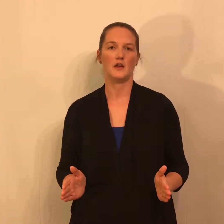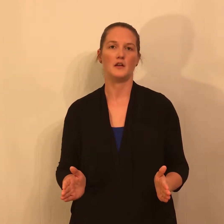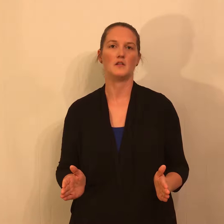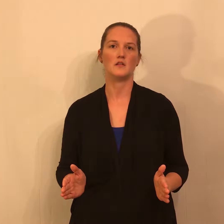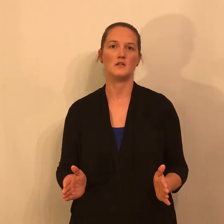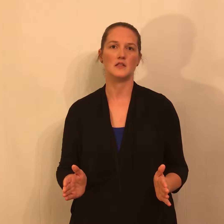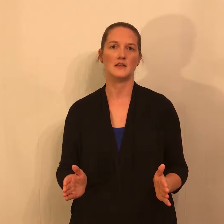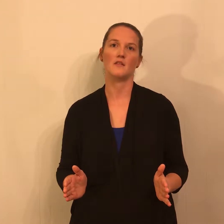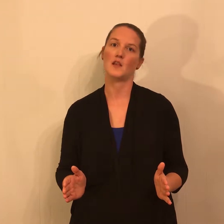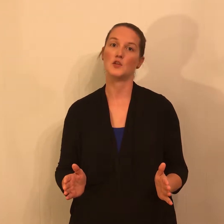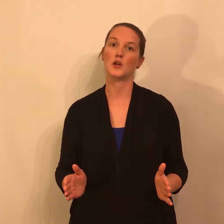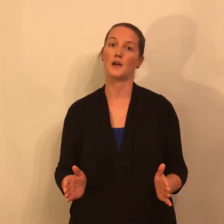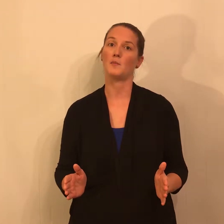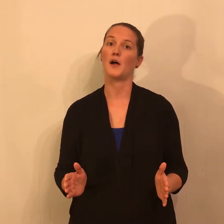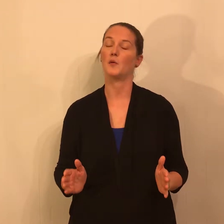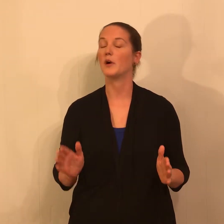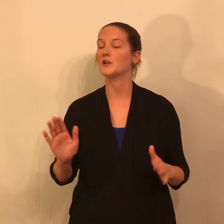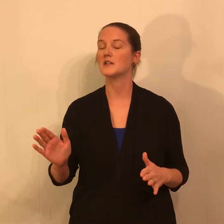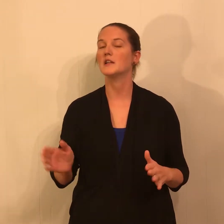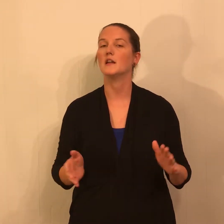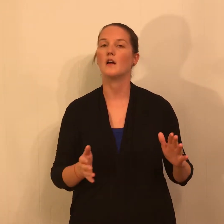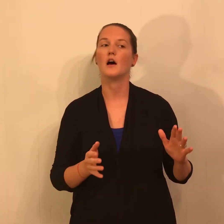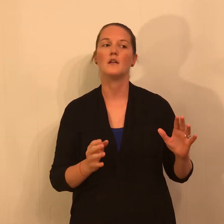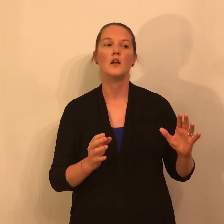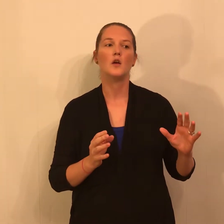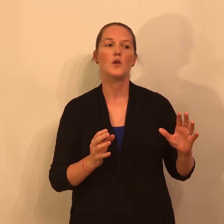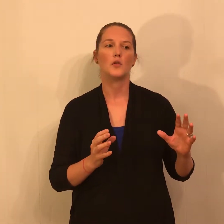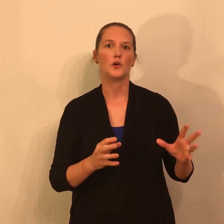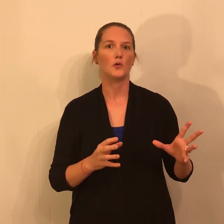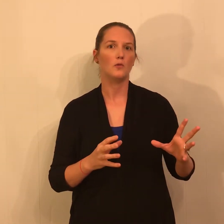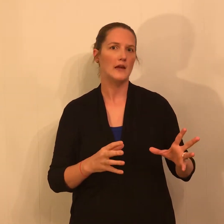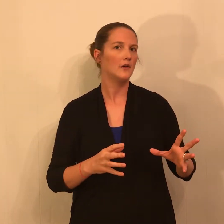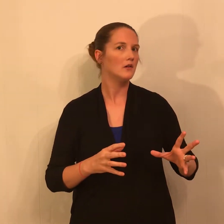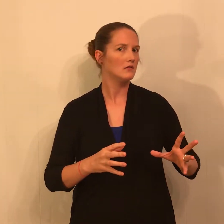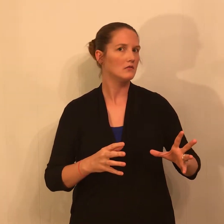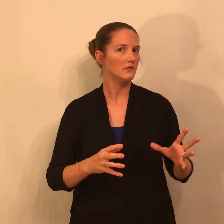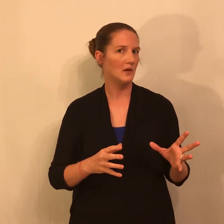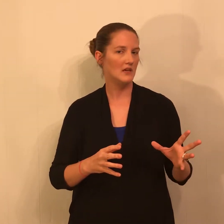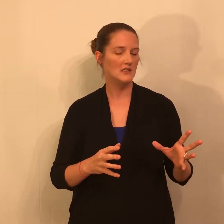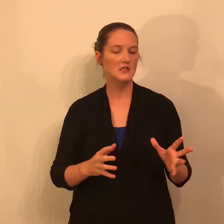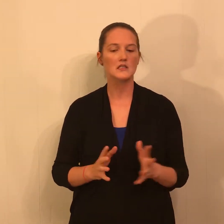end to signify that you're talking about the person and not the career. If that makes sense.